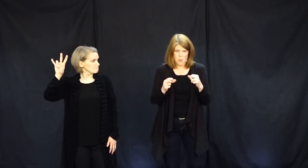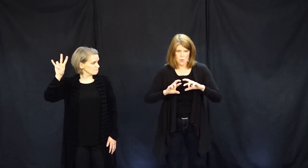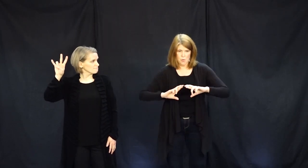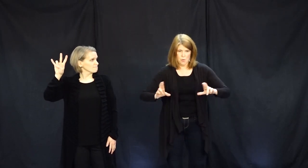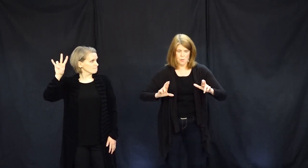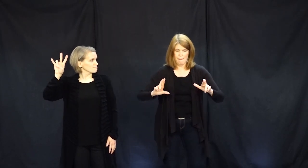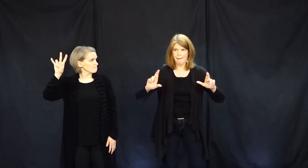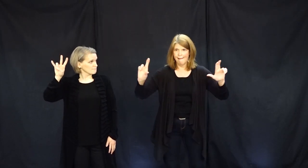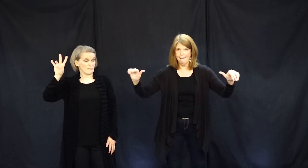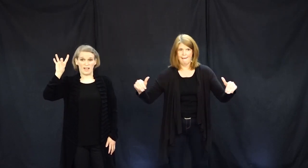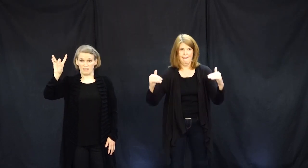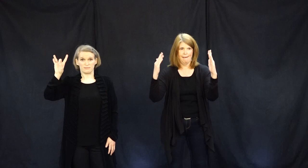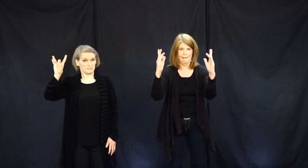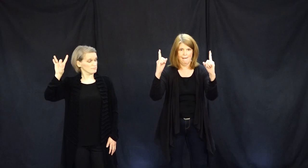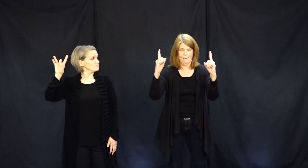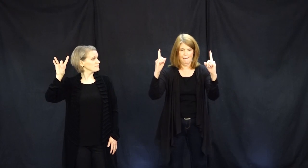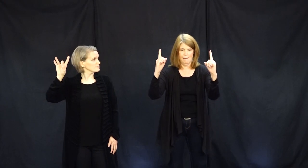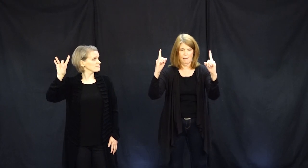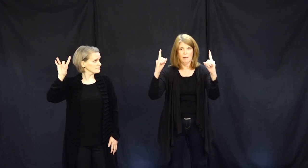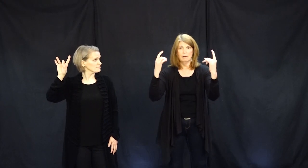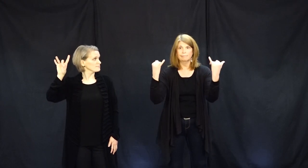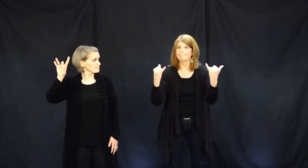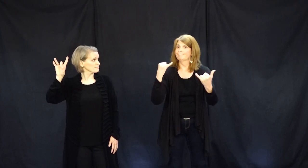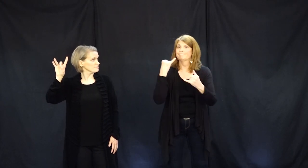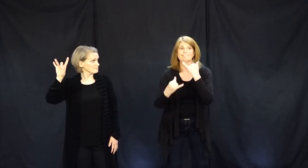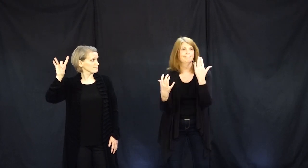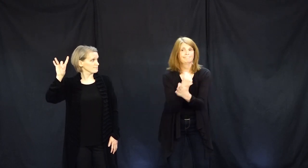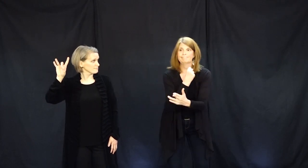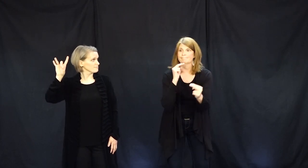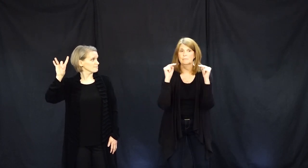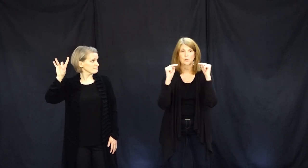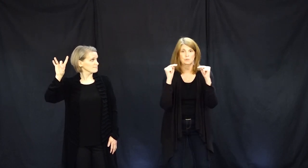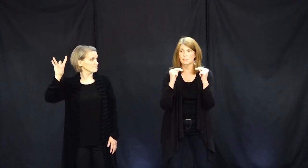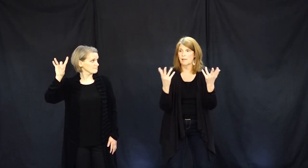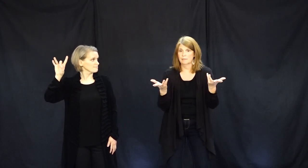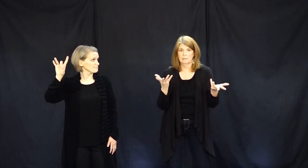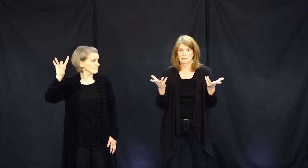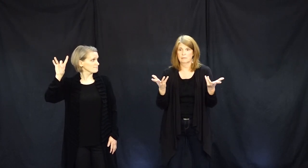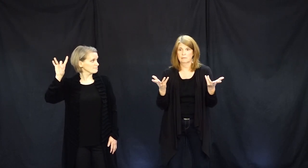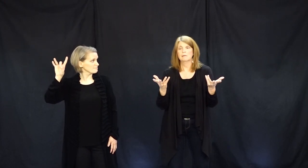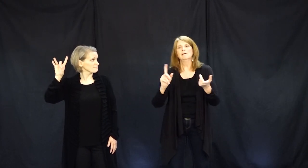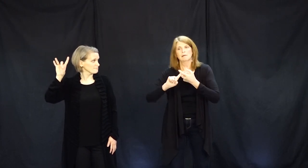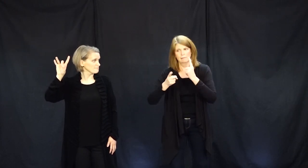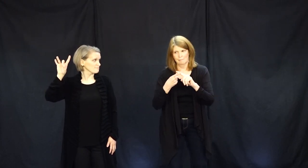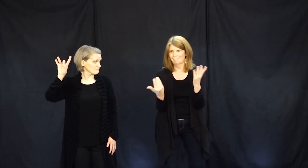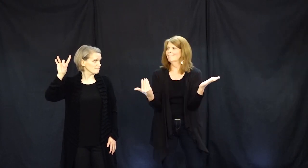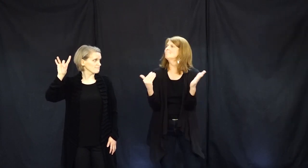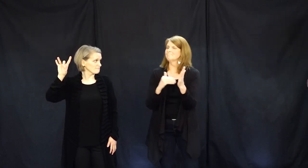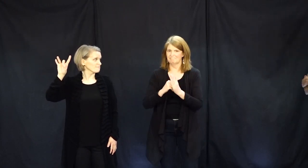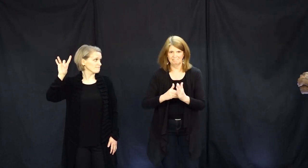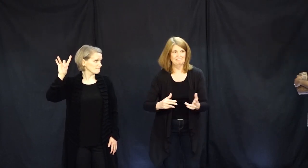your opponent. Number 8, your last chance to negotiate. Send in your second, see if they can set the record